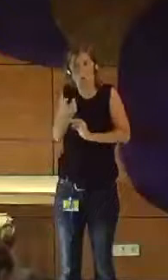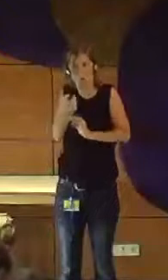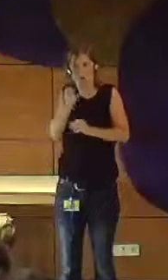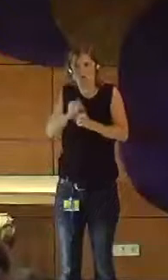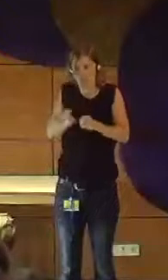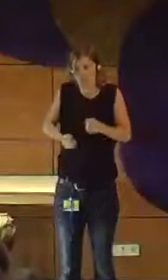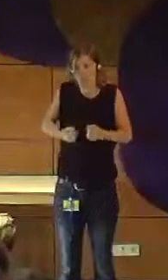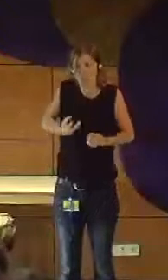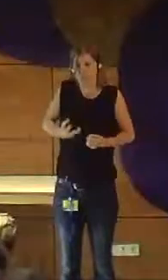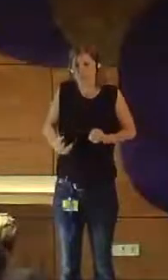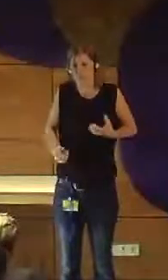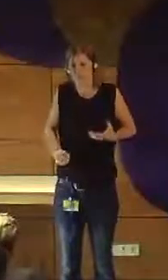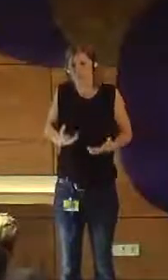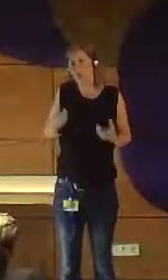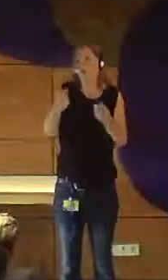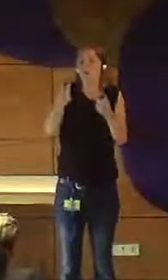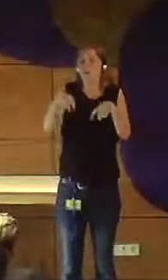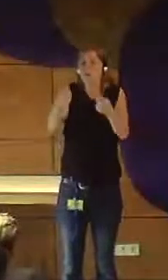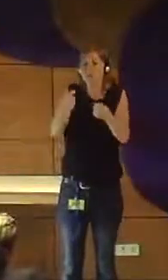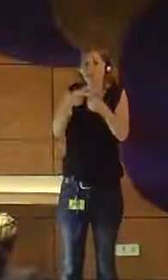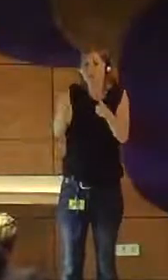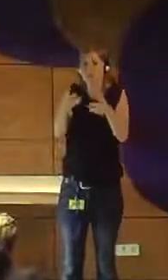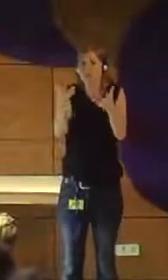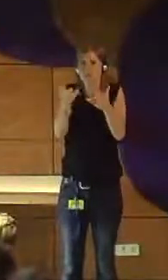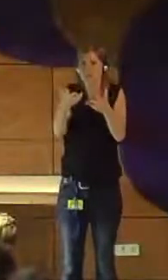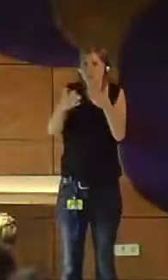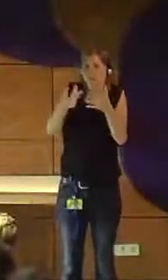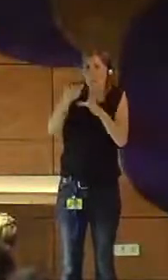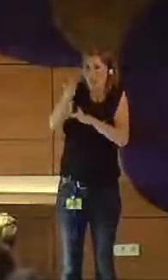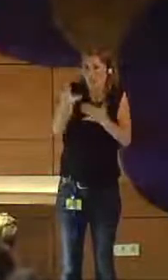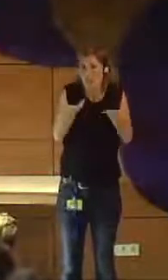gibt es da Hinweise darauf, dass es irgendwelche Nebenwirkungen gibt?